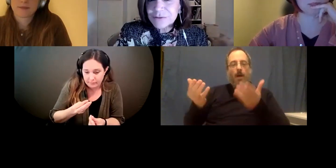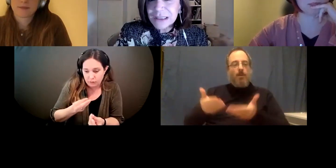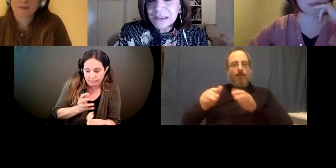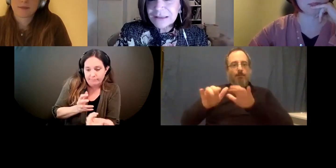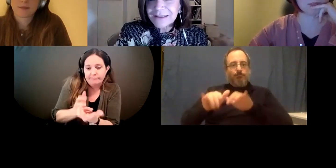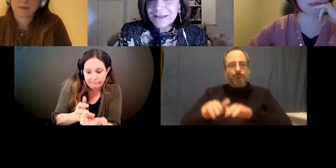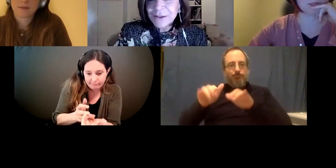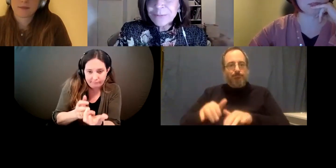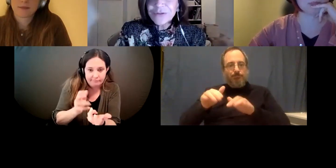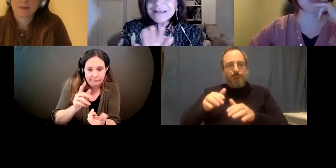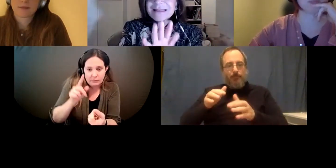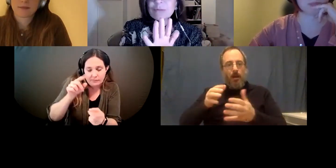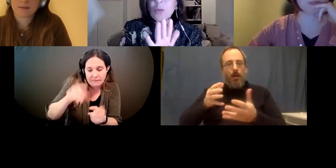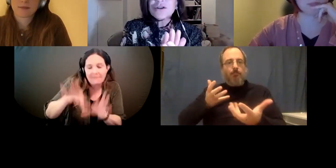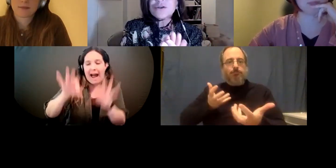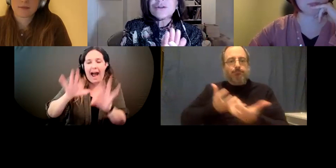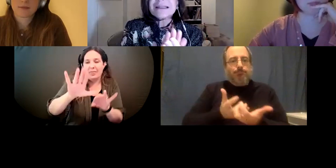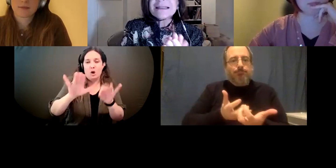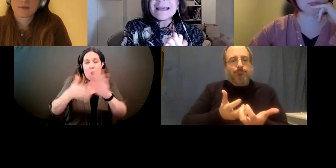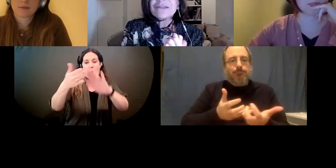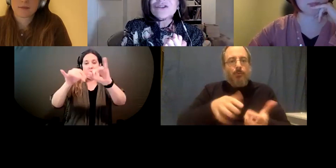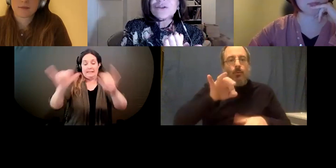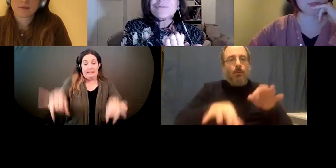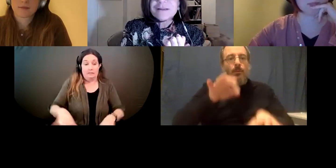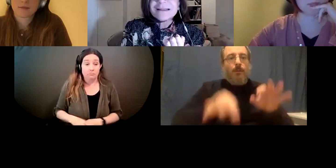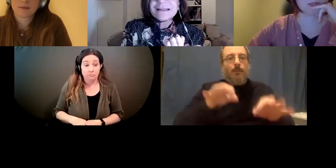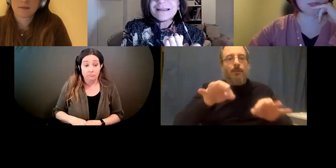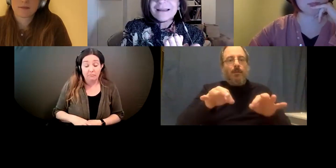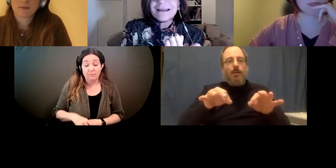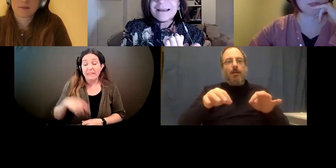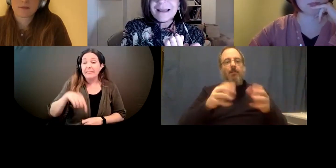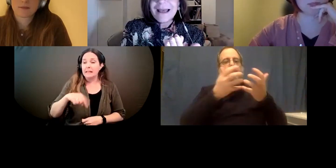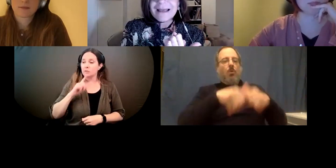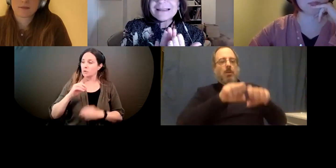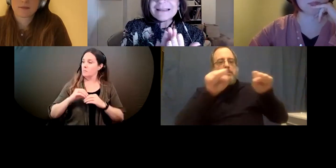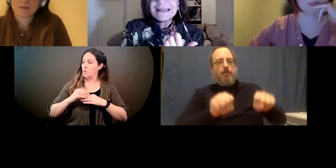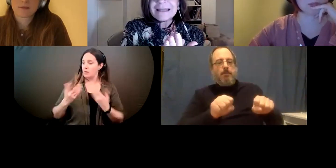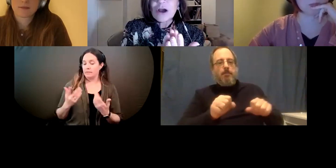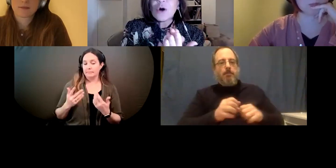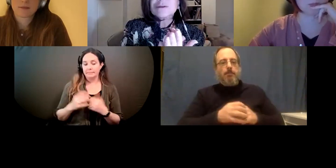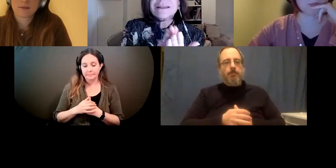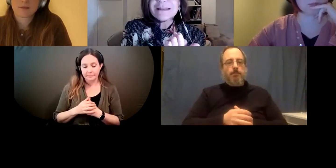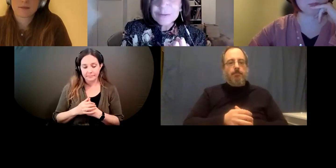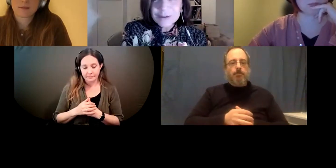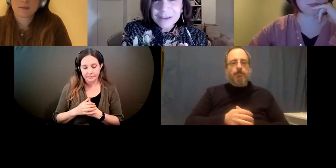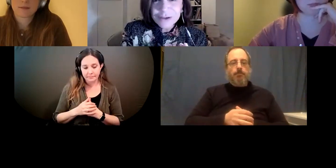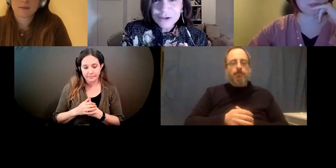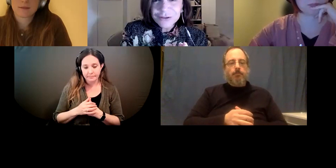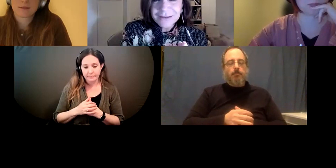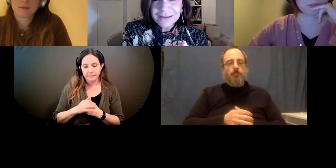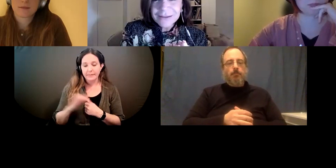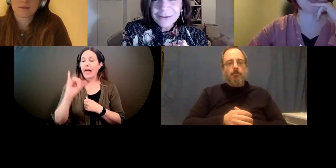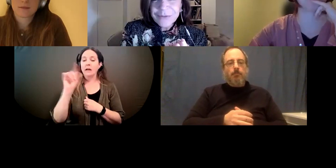system underneath. This wants you to stay at the surface and see only the